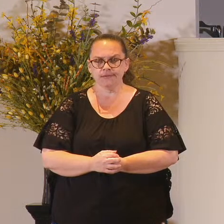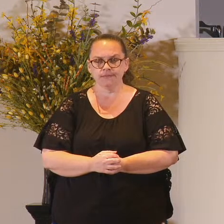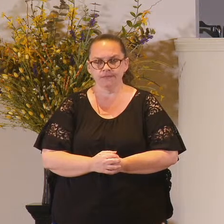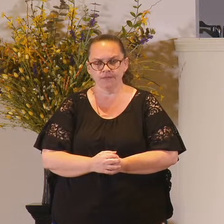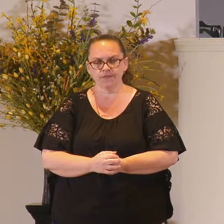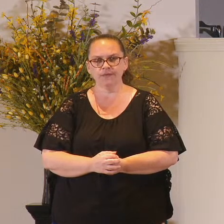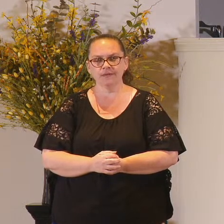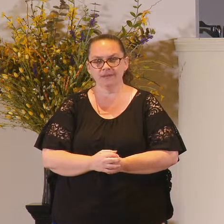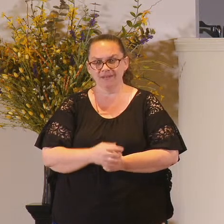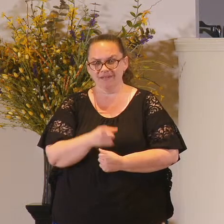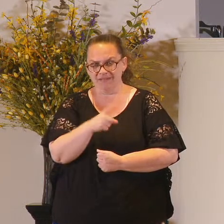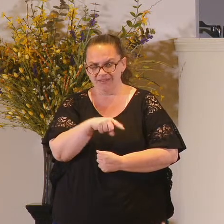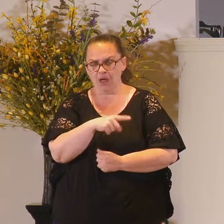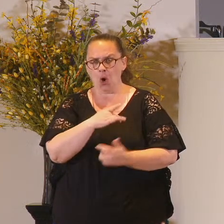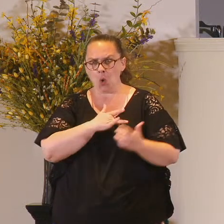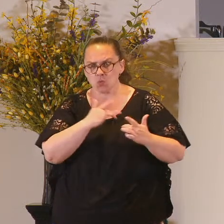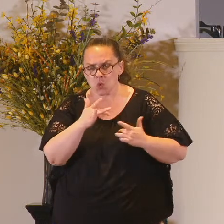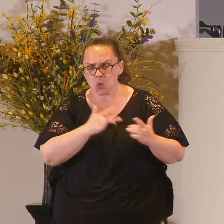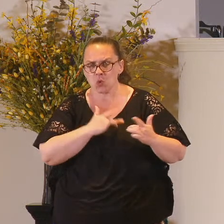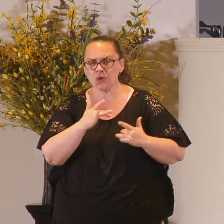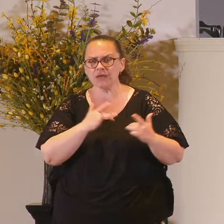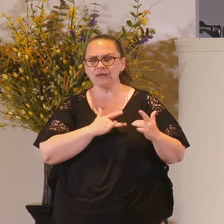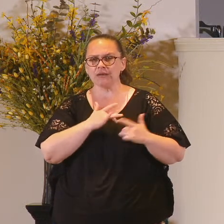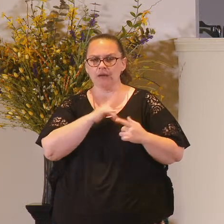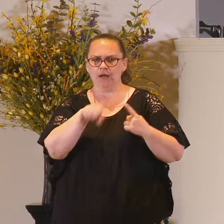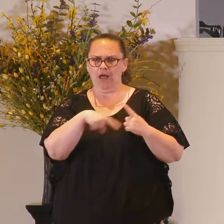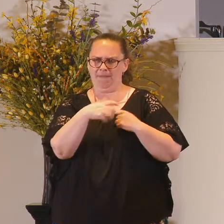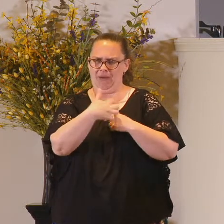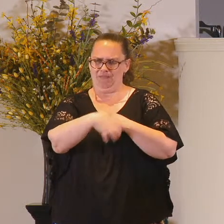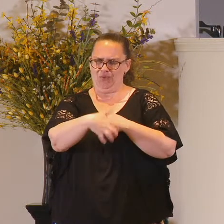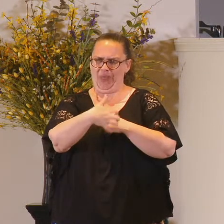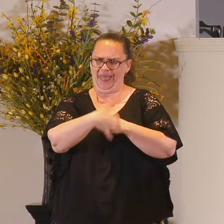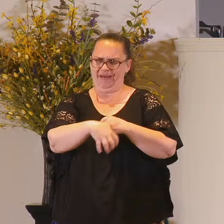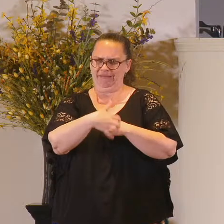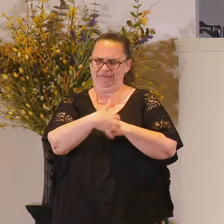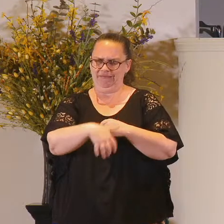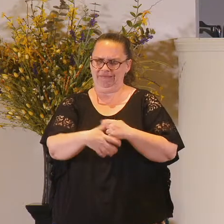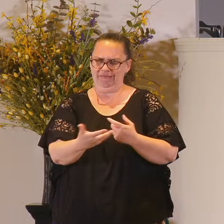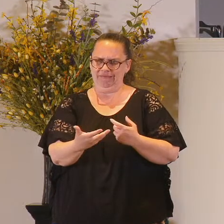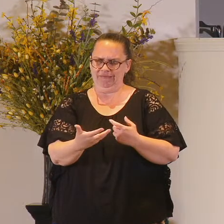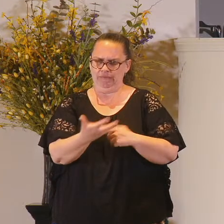They're worried about bread.